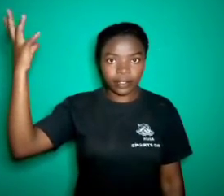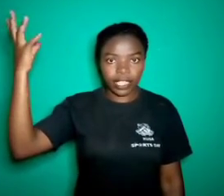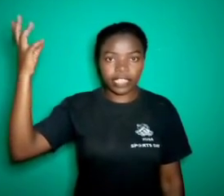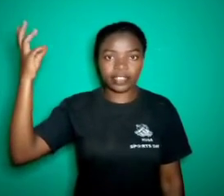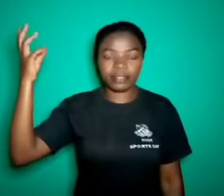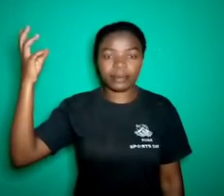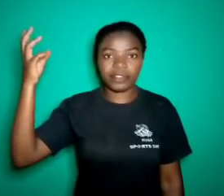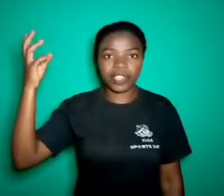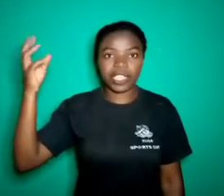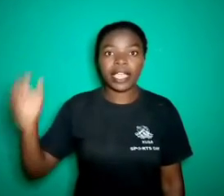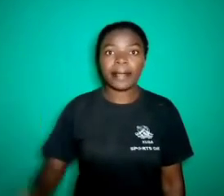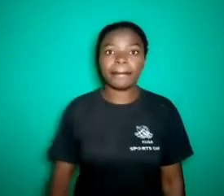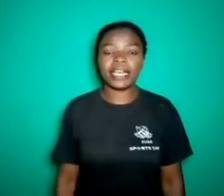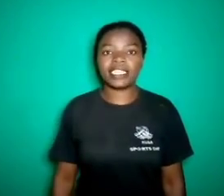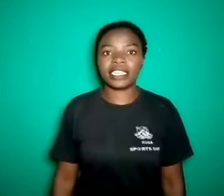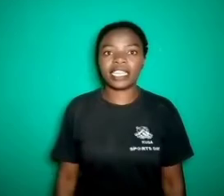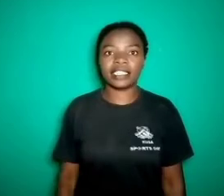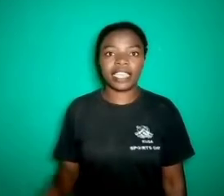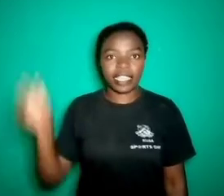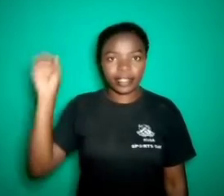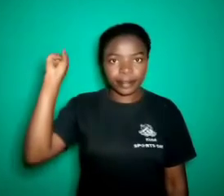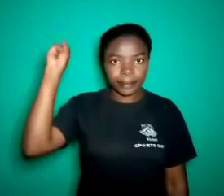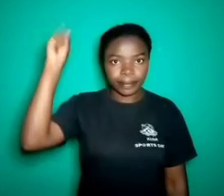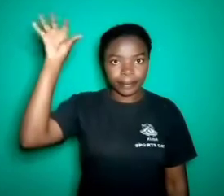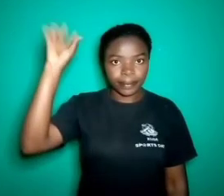it is moving, but tractor,